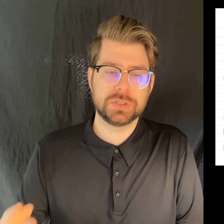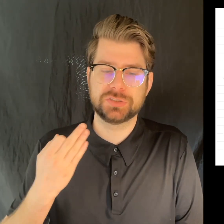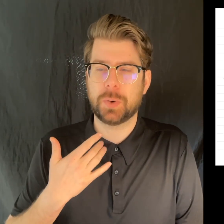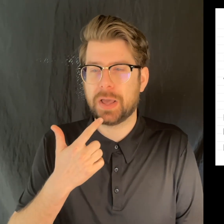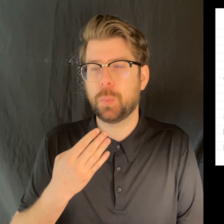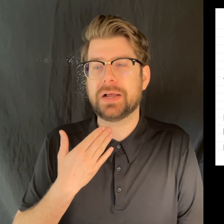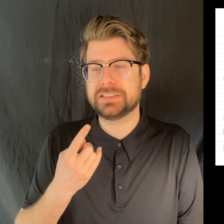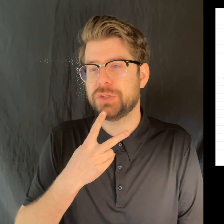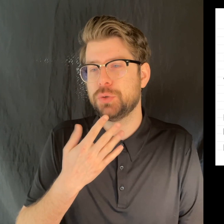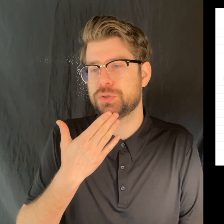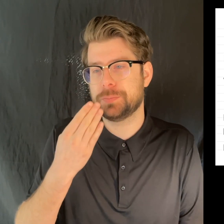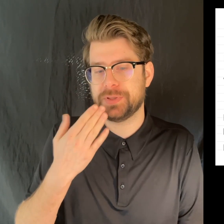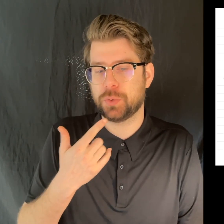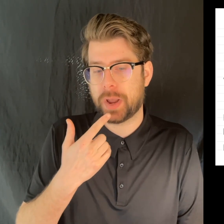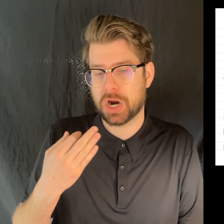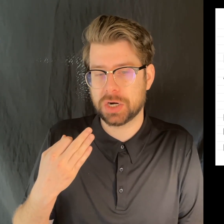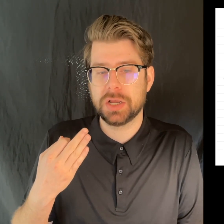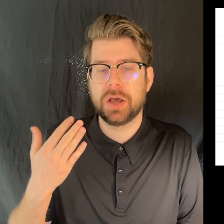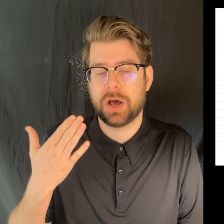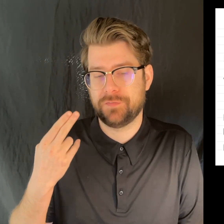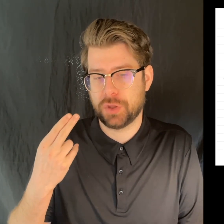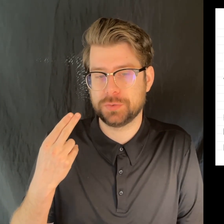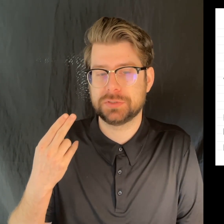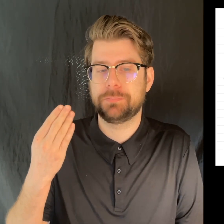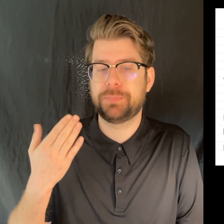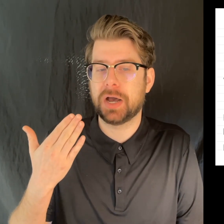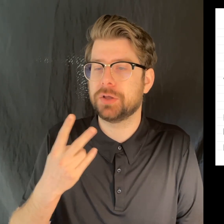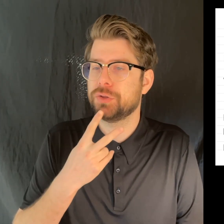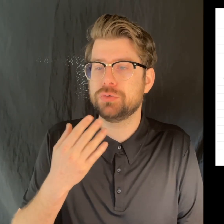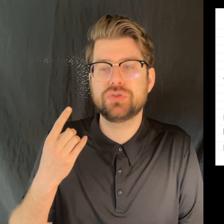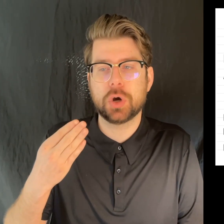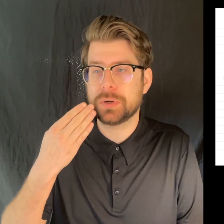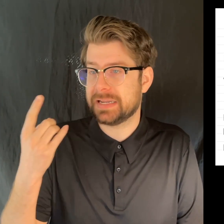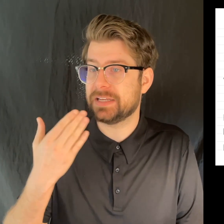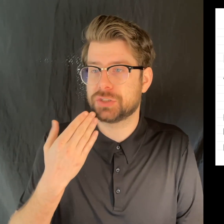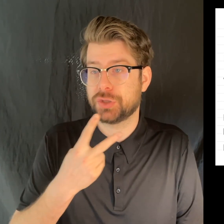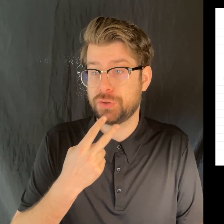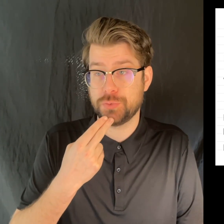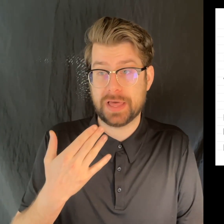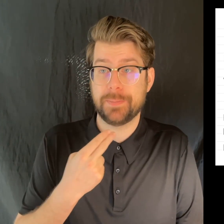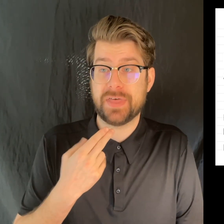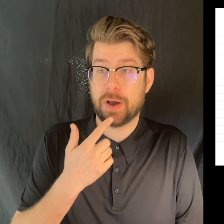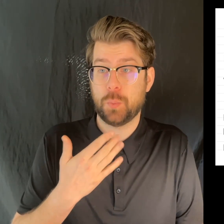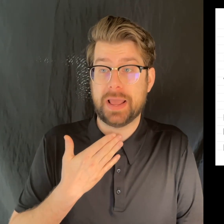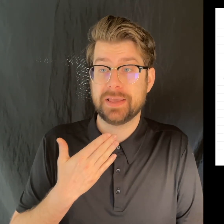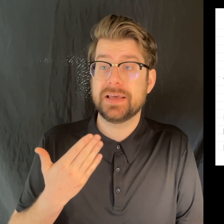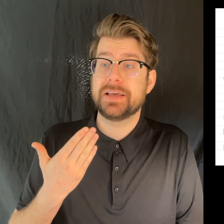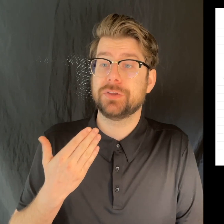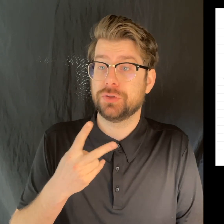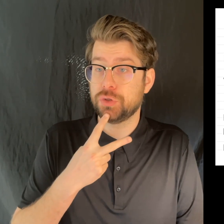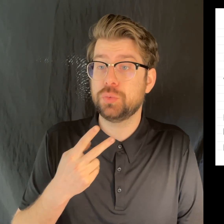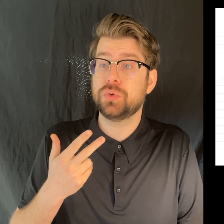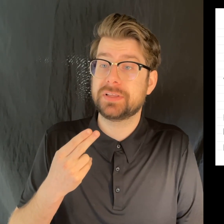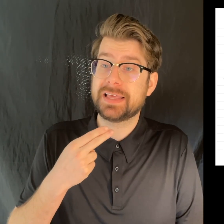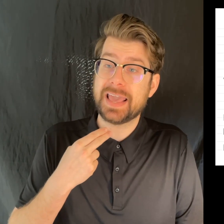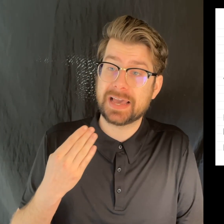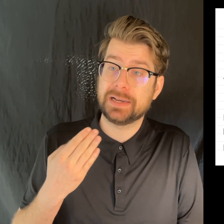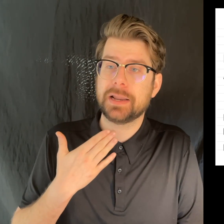So I wanted you to be aware of those, but you don't need to cue them that way. You can